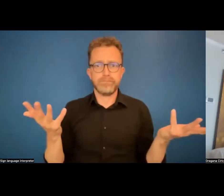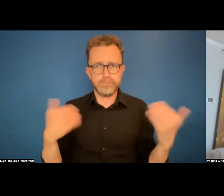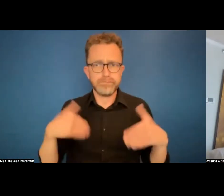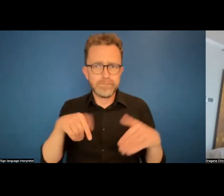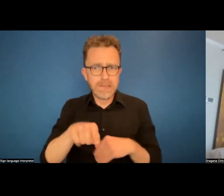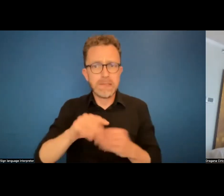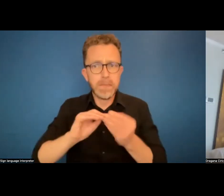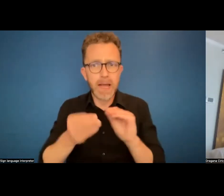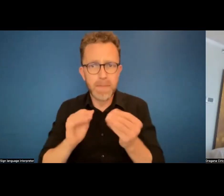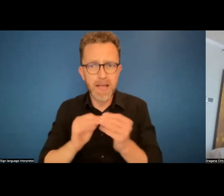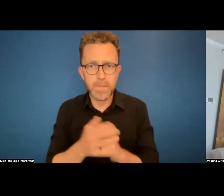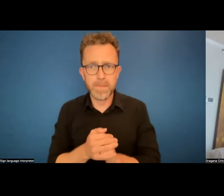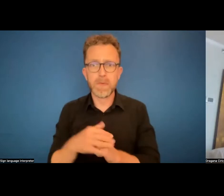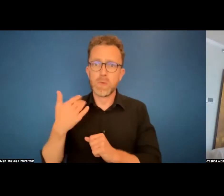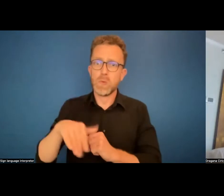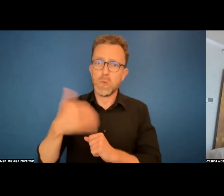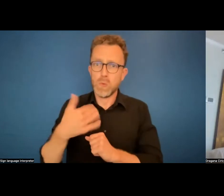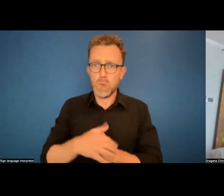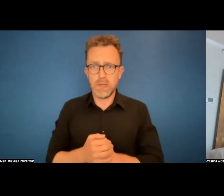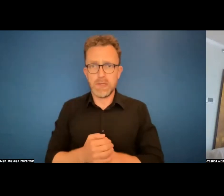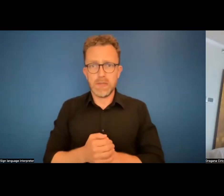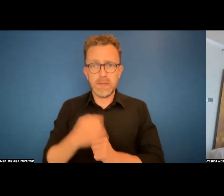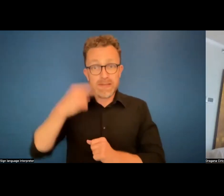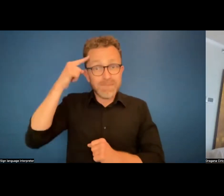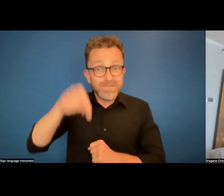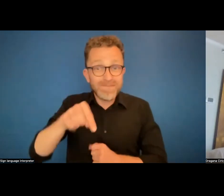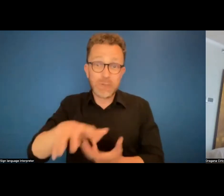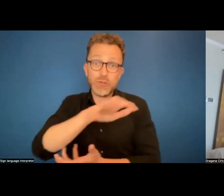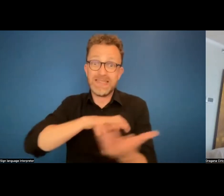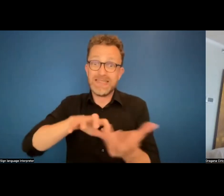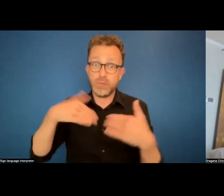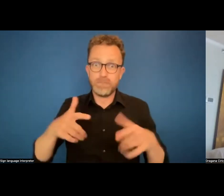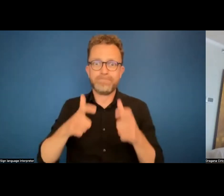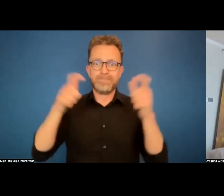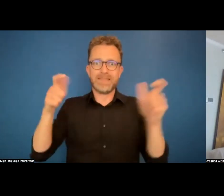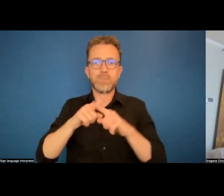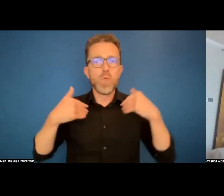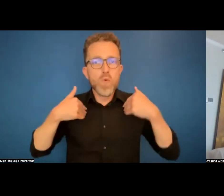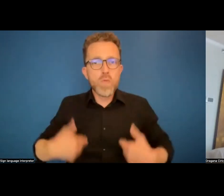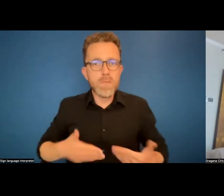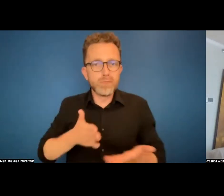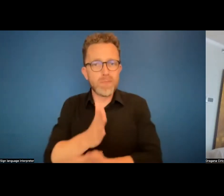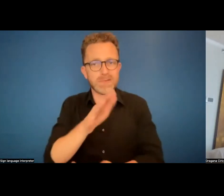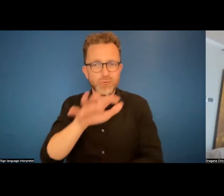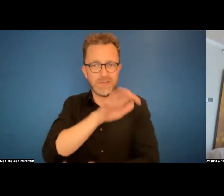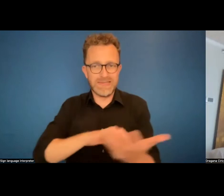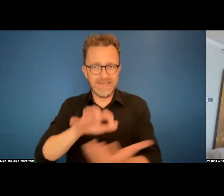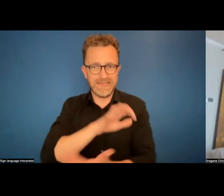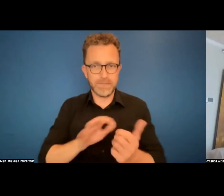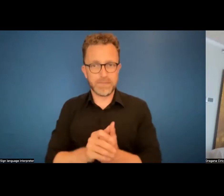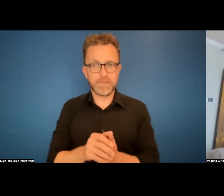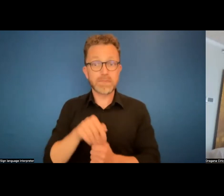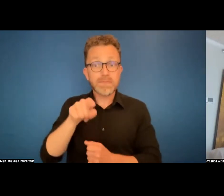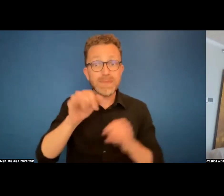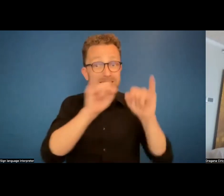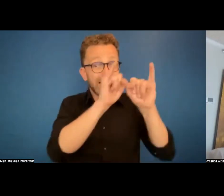facing a big challenge of reinstitutionalization and expanding of